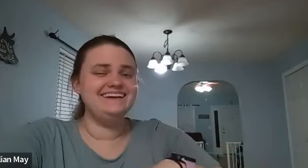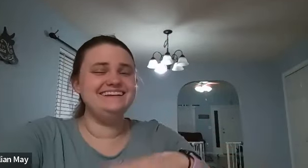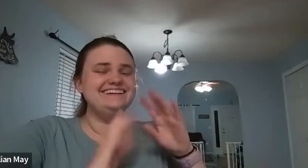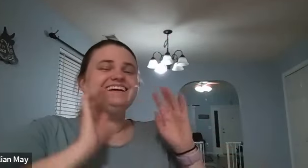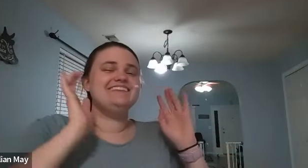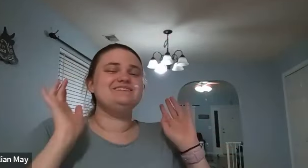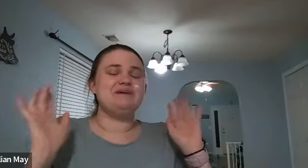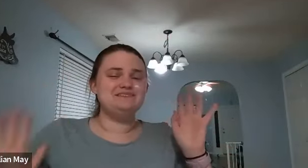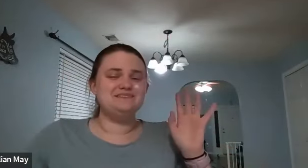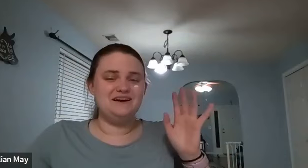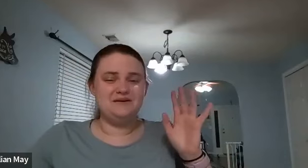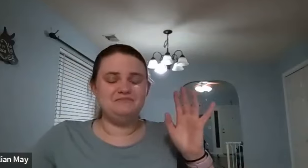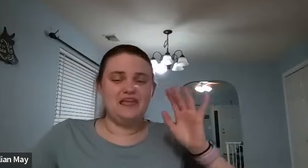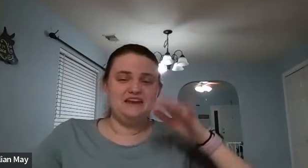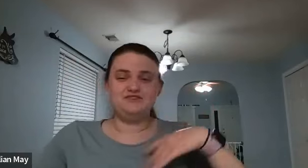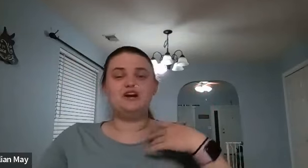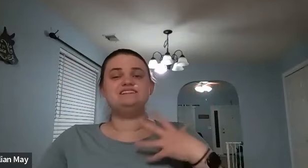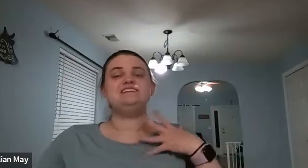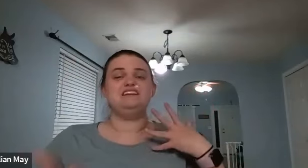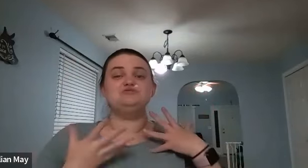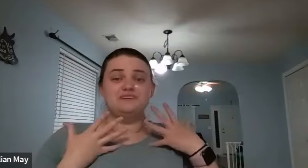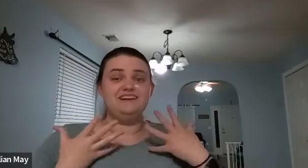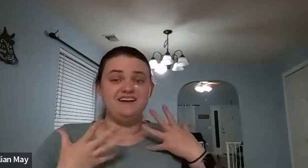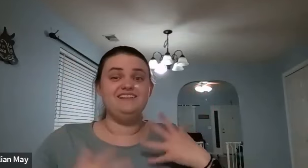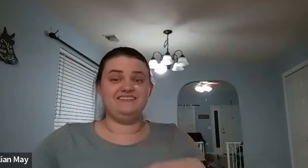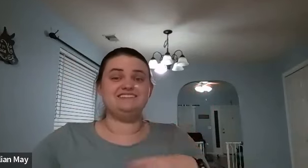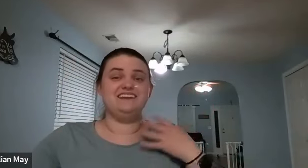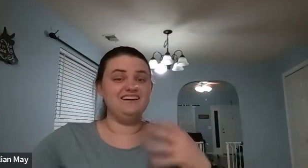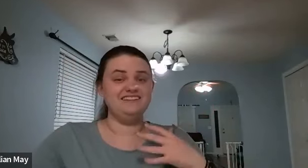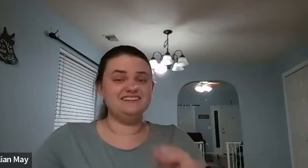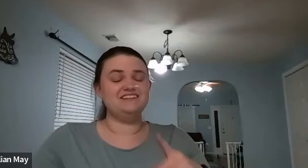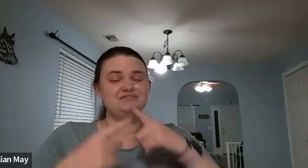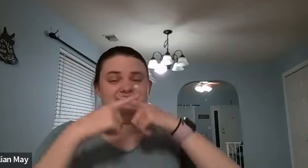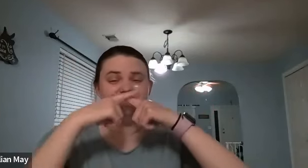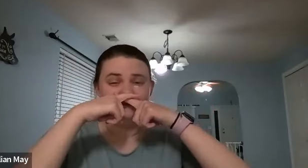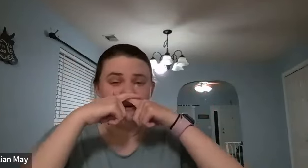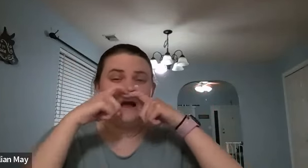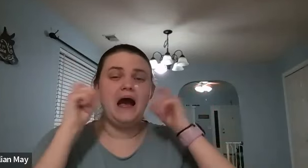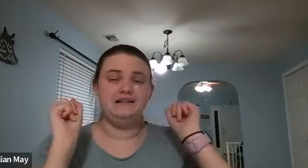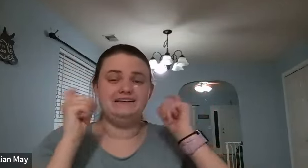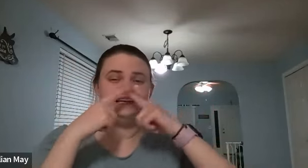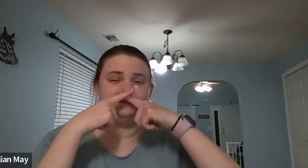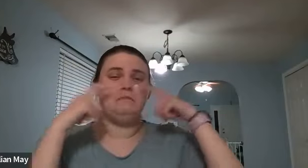And the best, and if you're trying to say like it's really ugly, like this is the ugliest thing you'd see, you do ugly, like it's both,